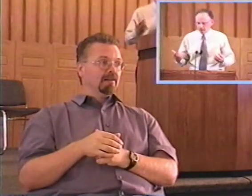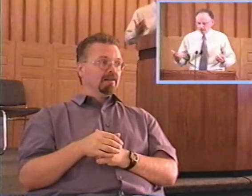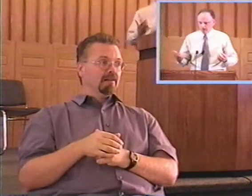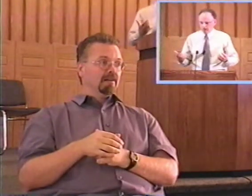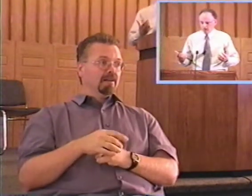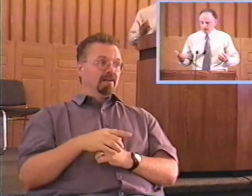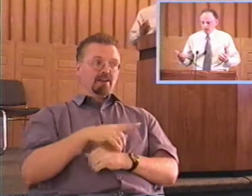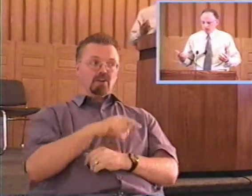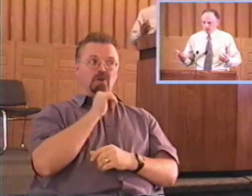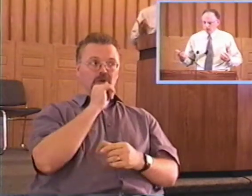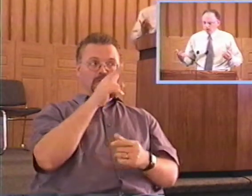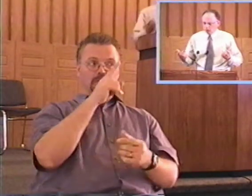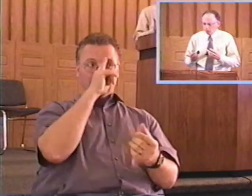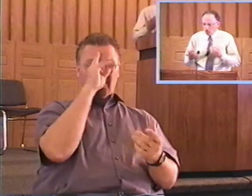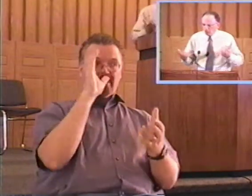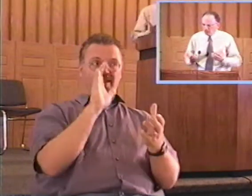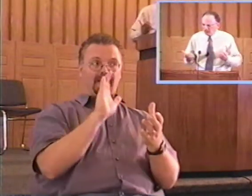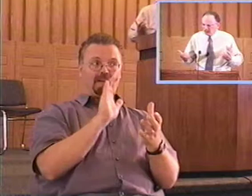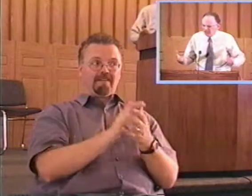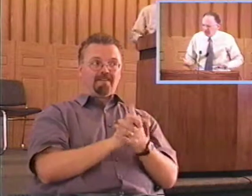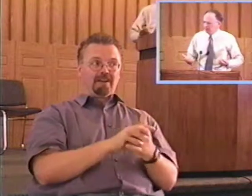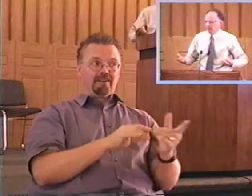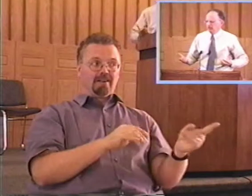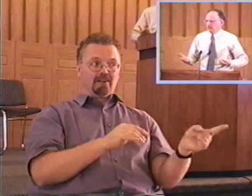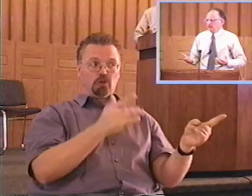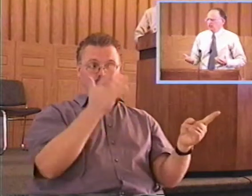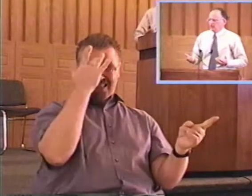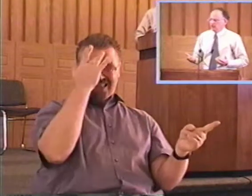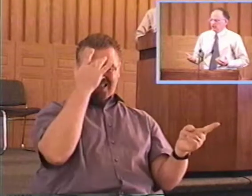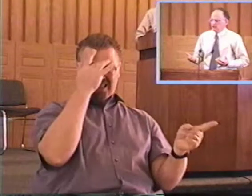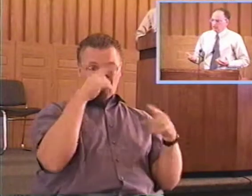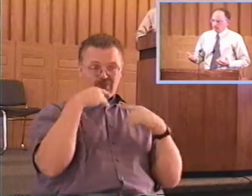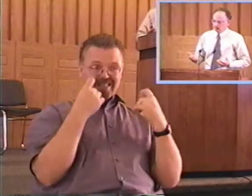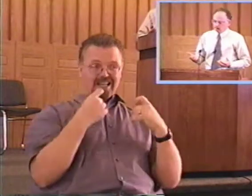believe it. You don't believe it.